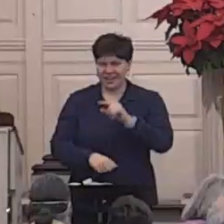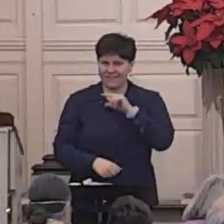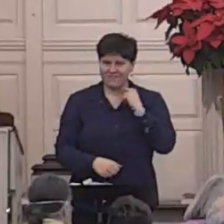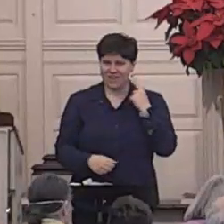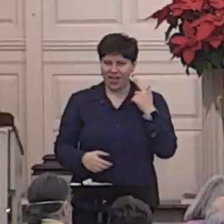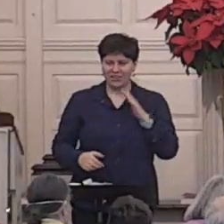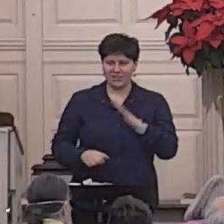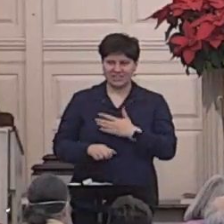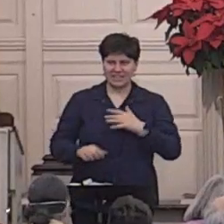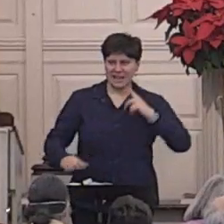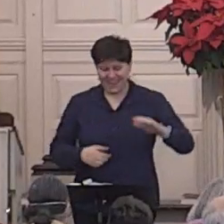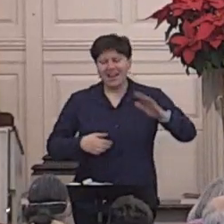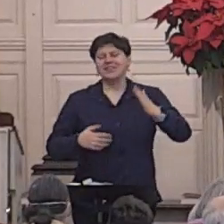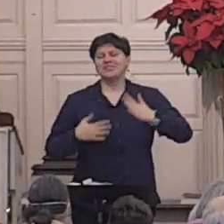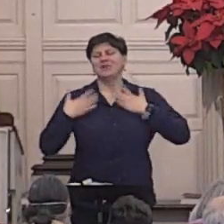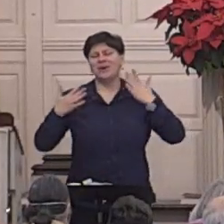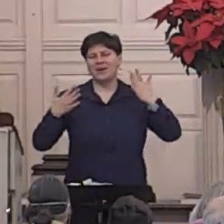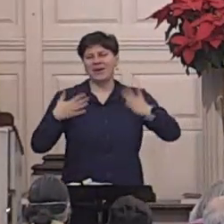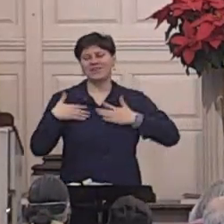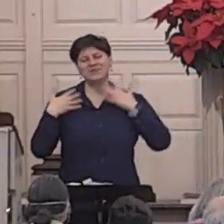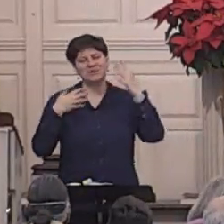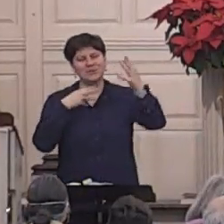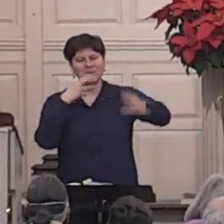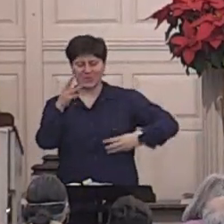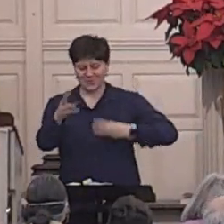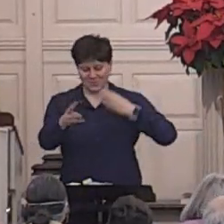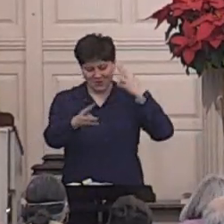And heaven and nature sing. Joy to